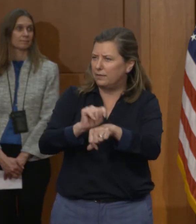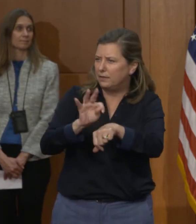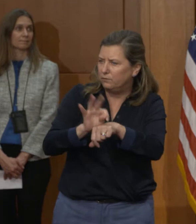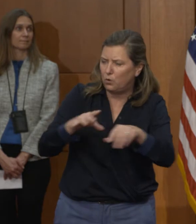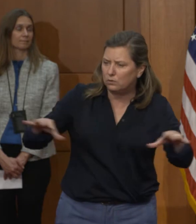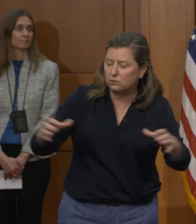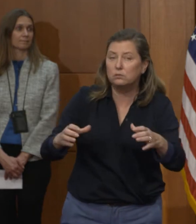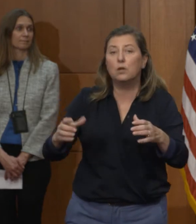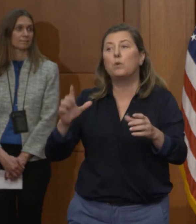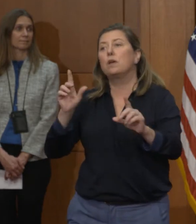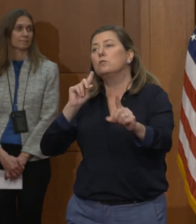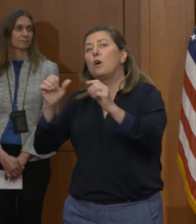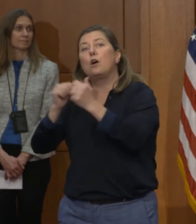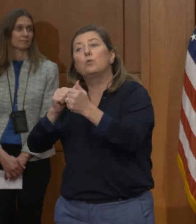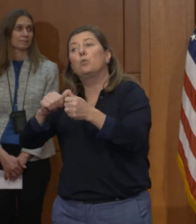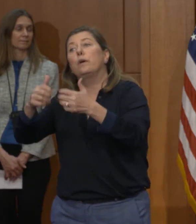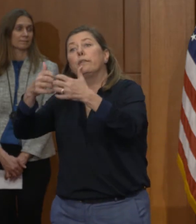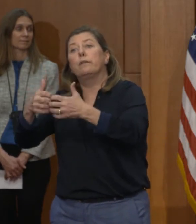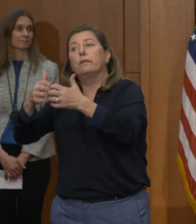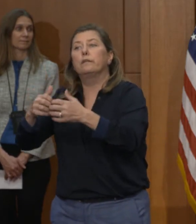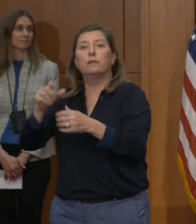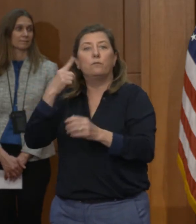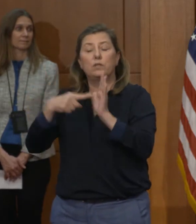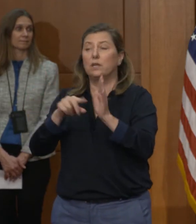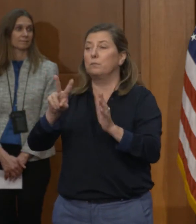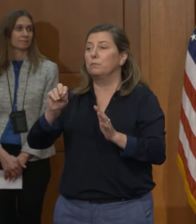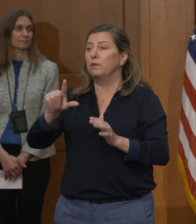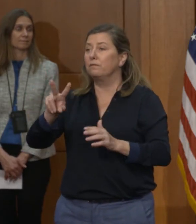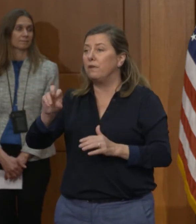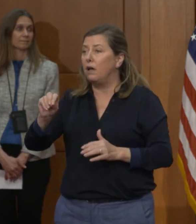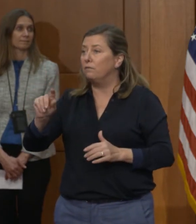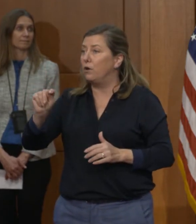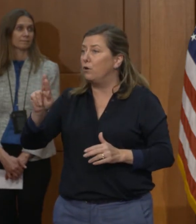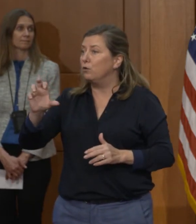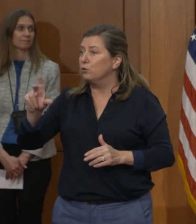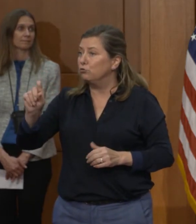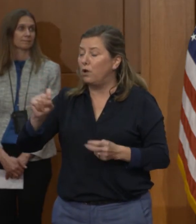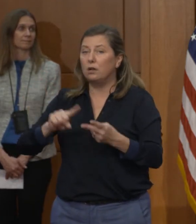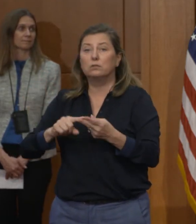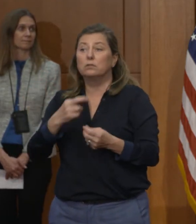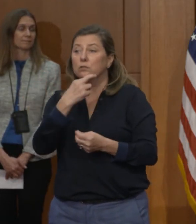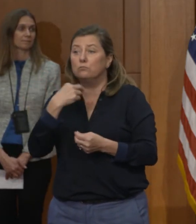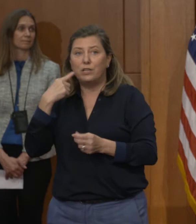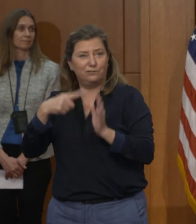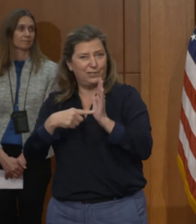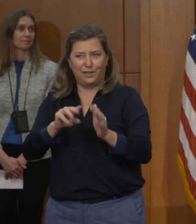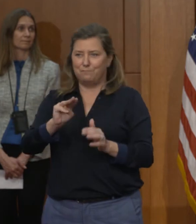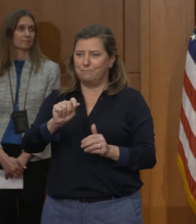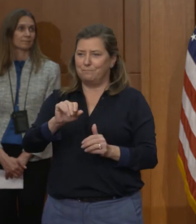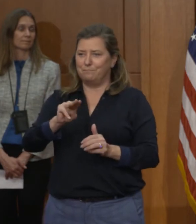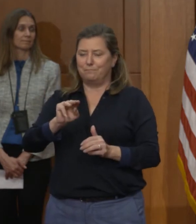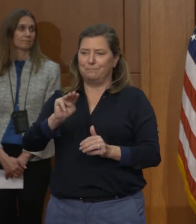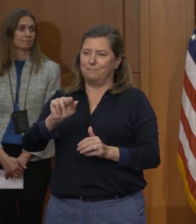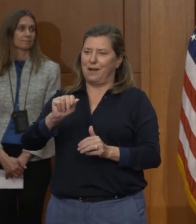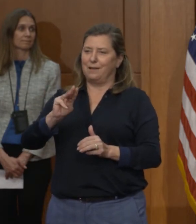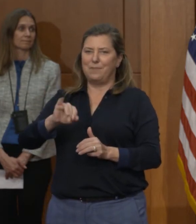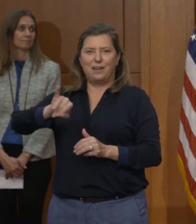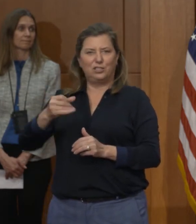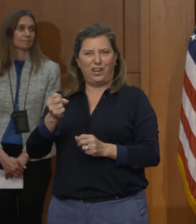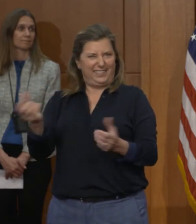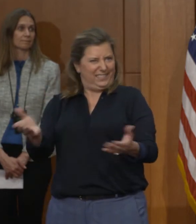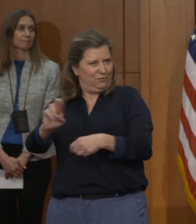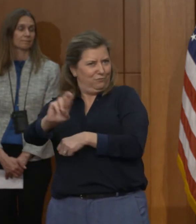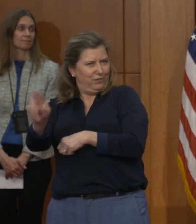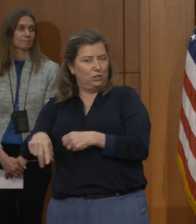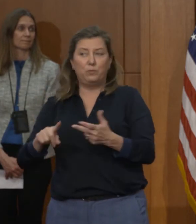to manufacturers like Volvo trucks, restaurants like Mama J's right here in Richmond, and